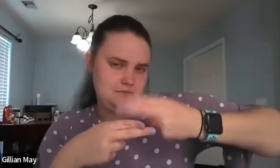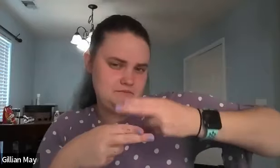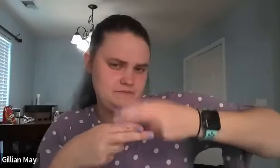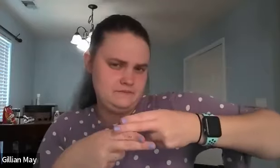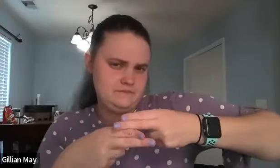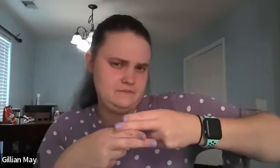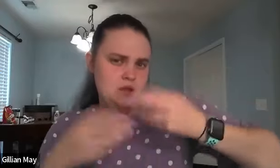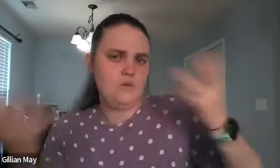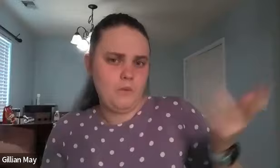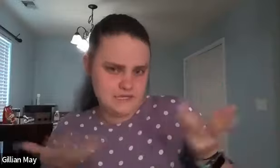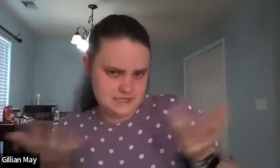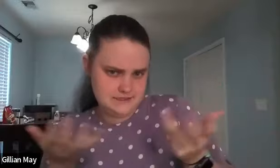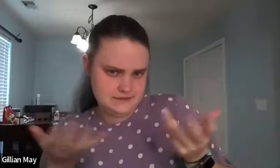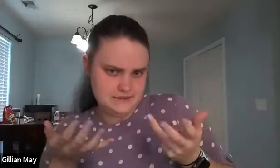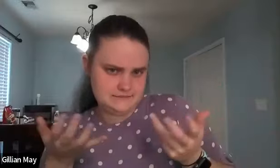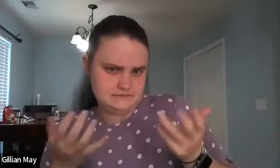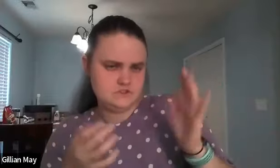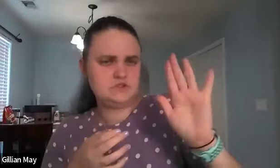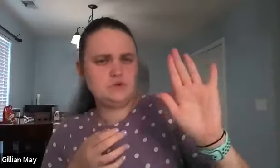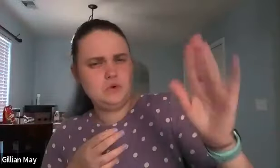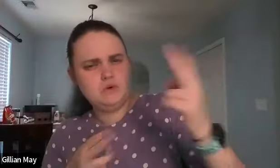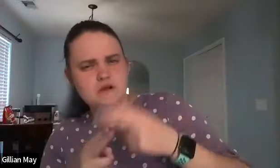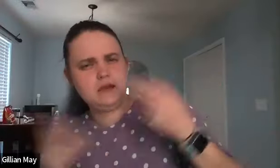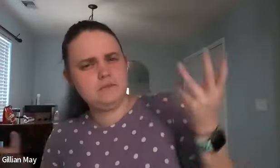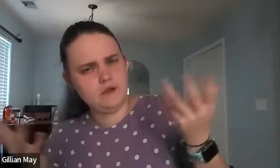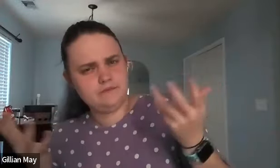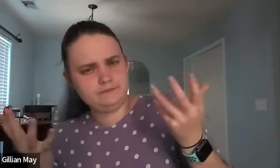name, what? So your name, what?